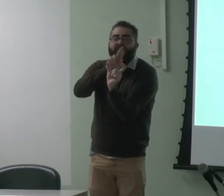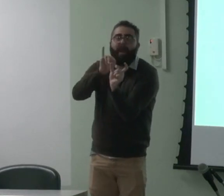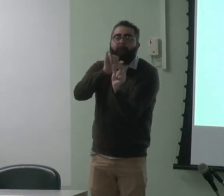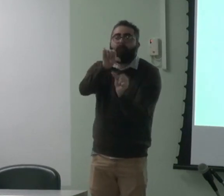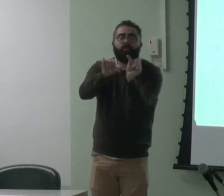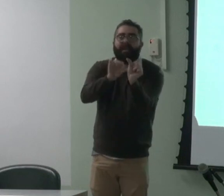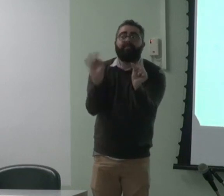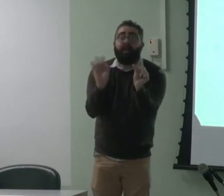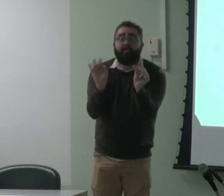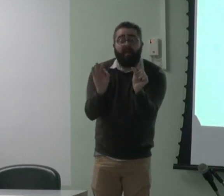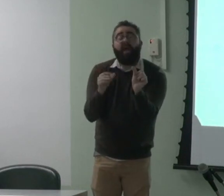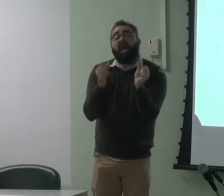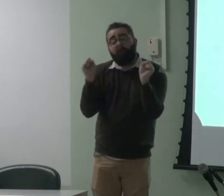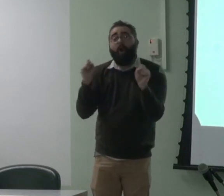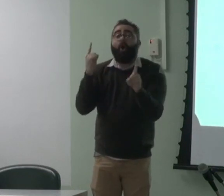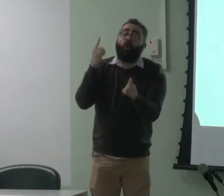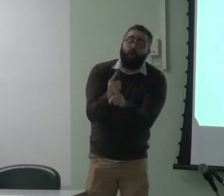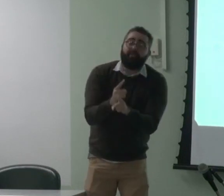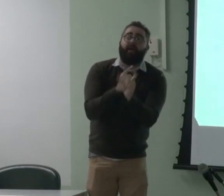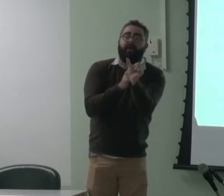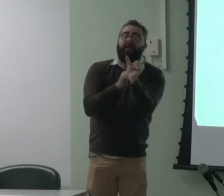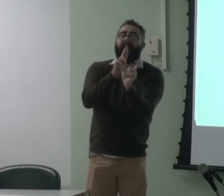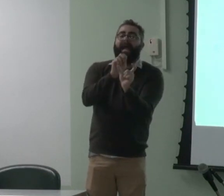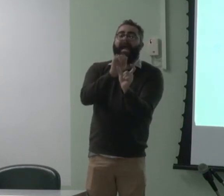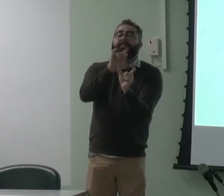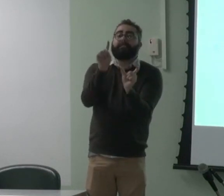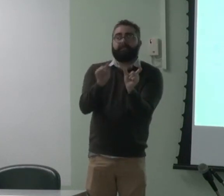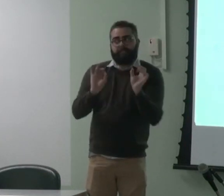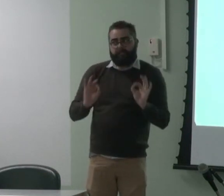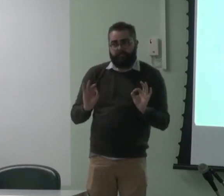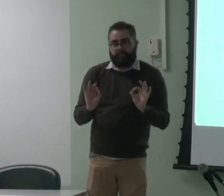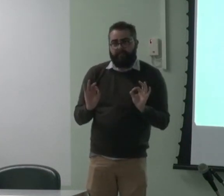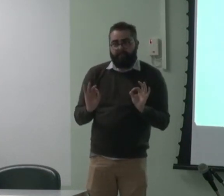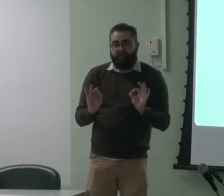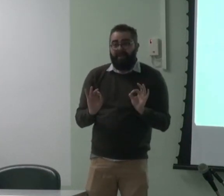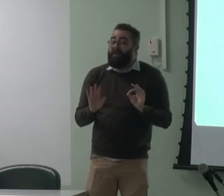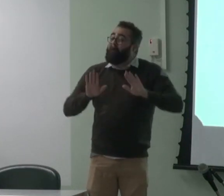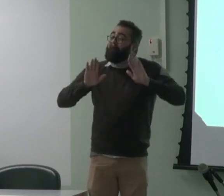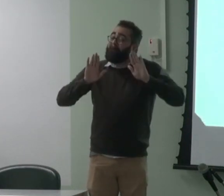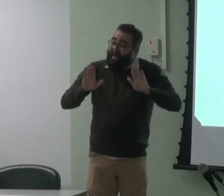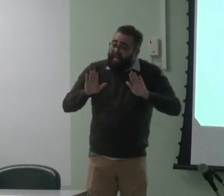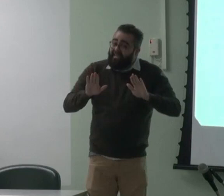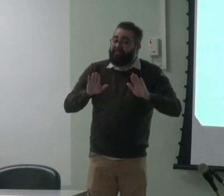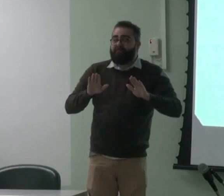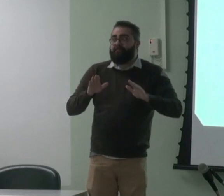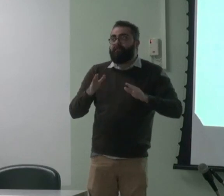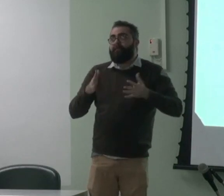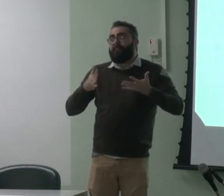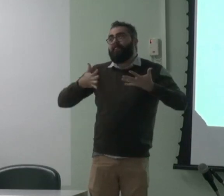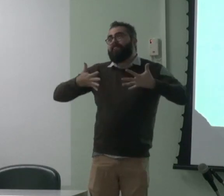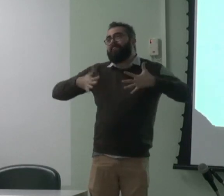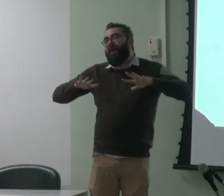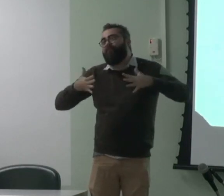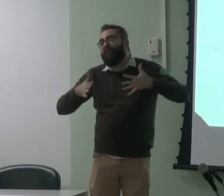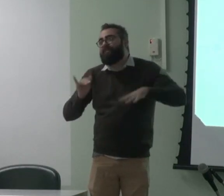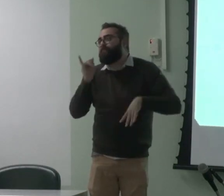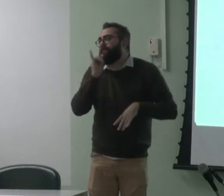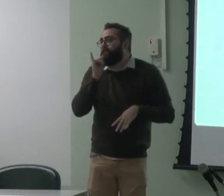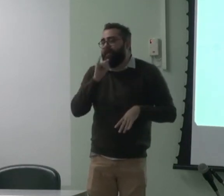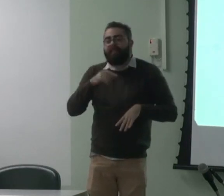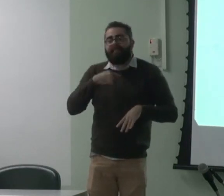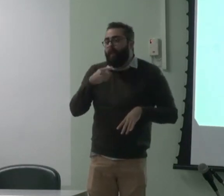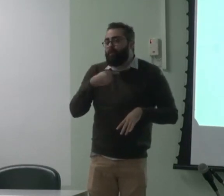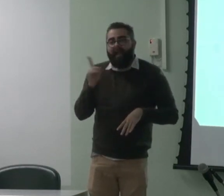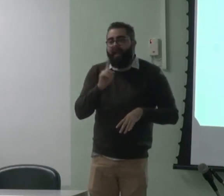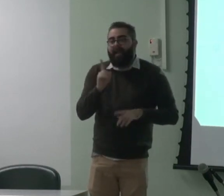in the particular senses, so there is probably no reason to split the item into more items, right?